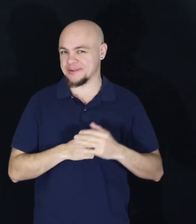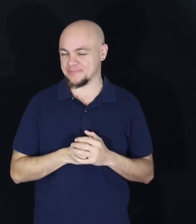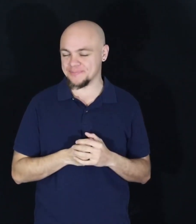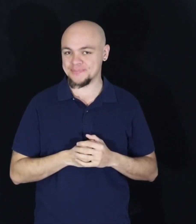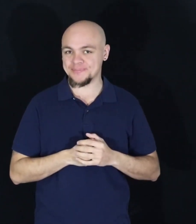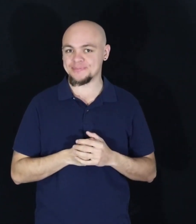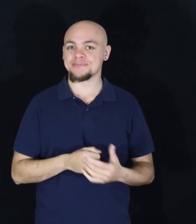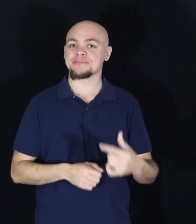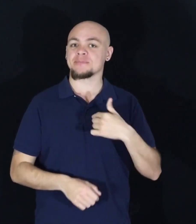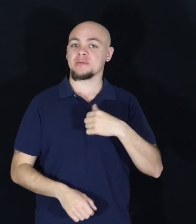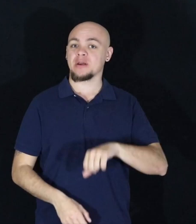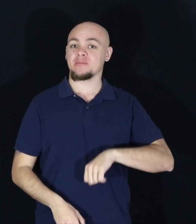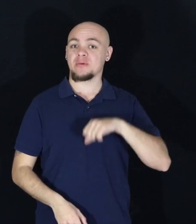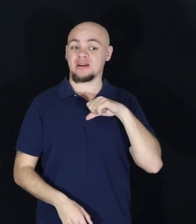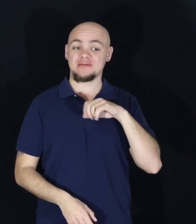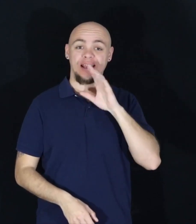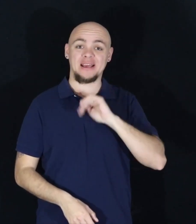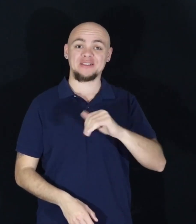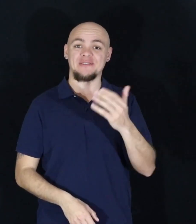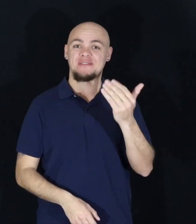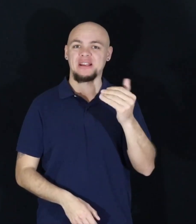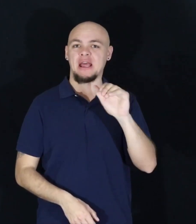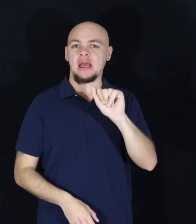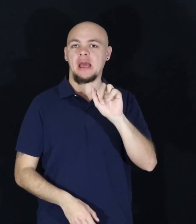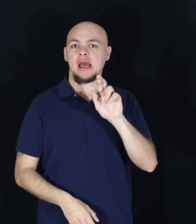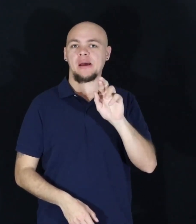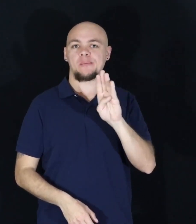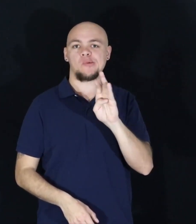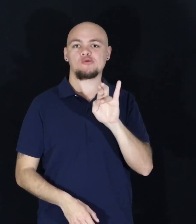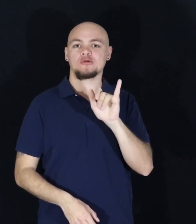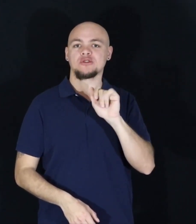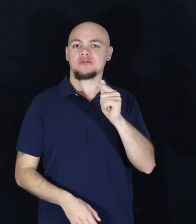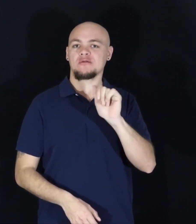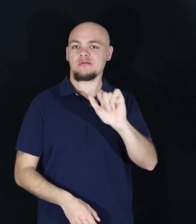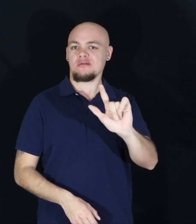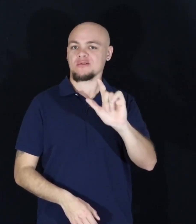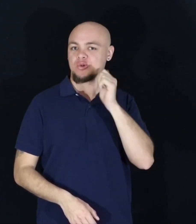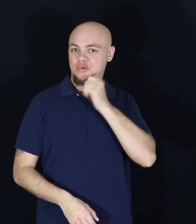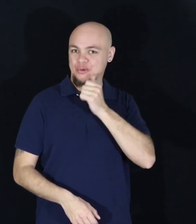I am a proud 15-year-old Aboriginal and Torres Strait Islander girl.